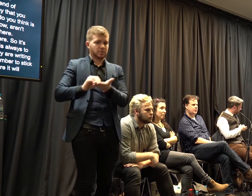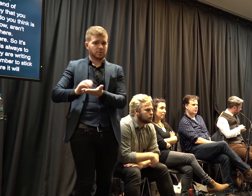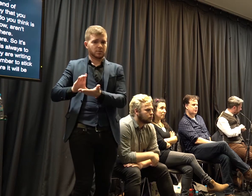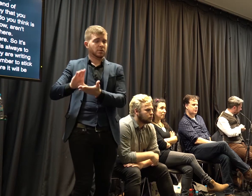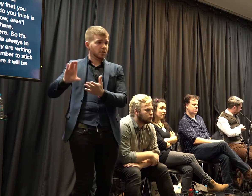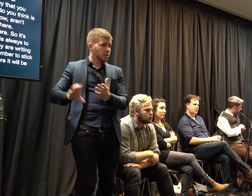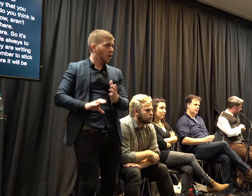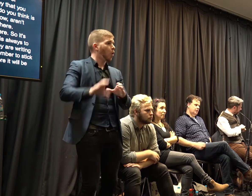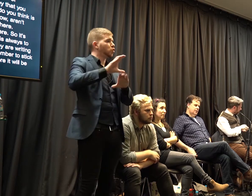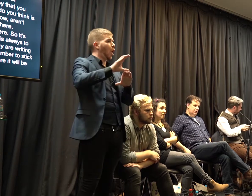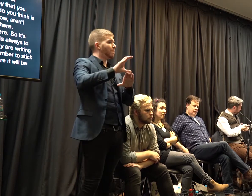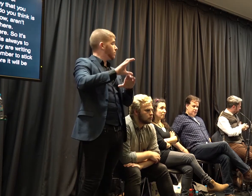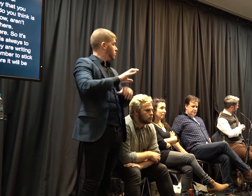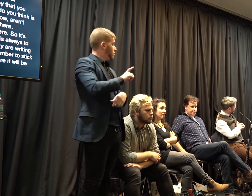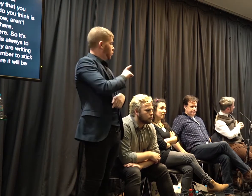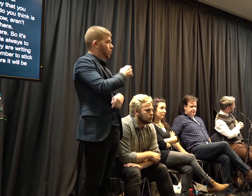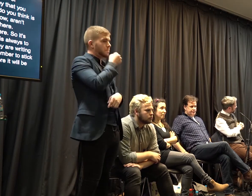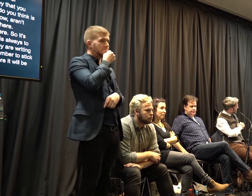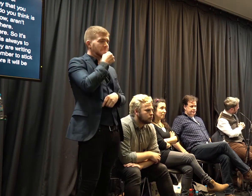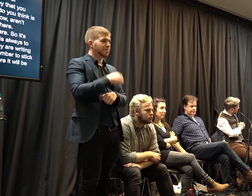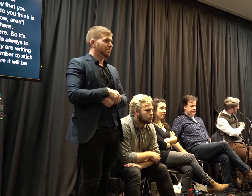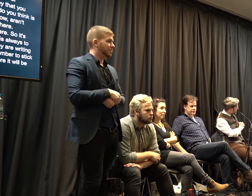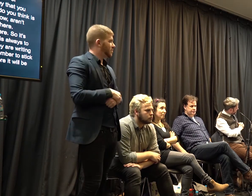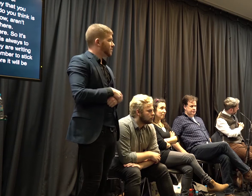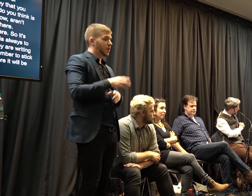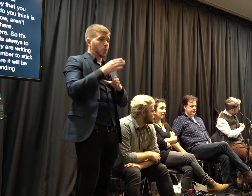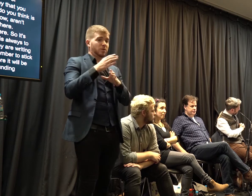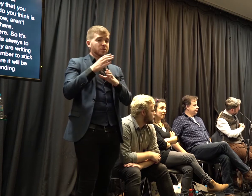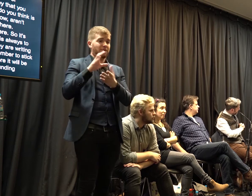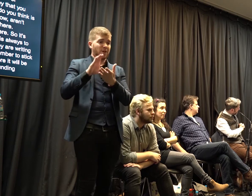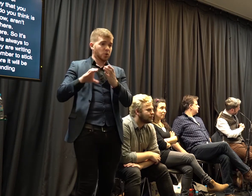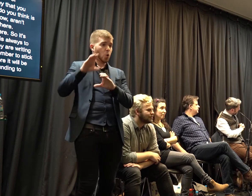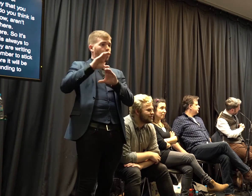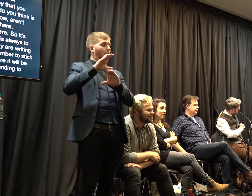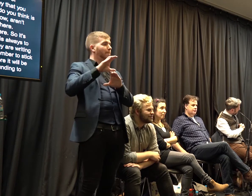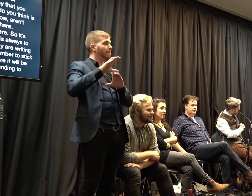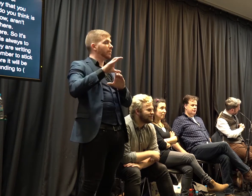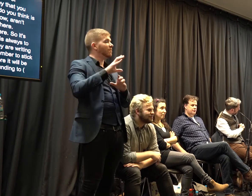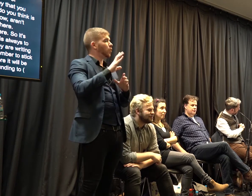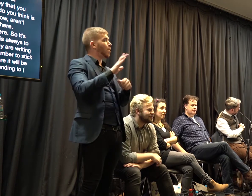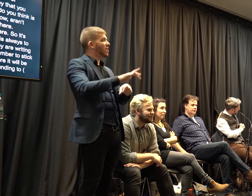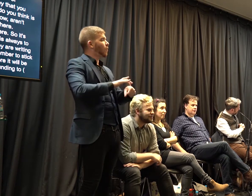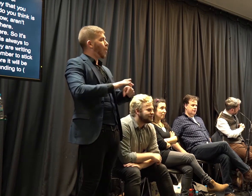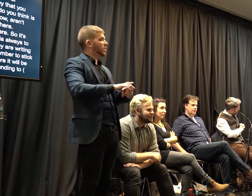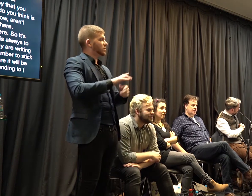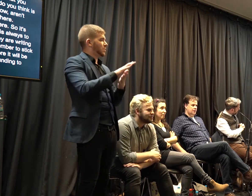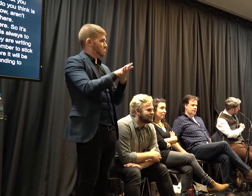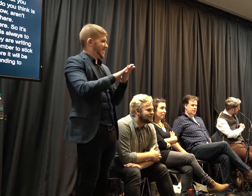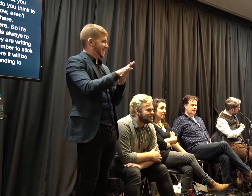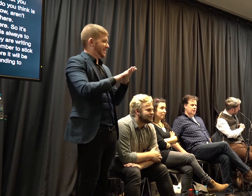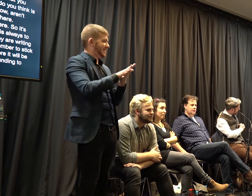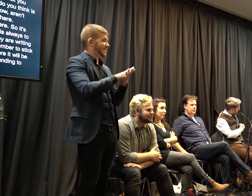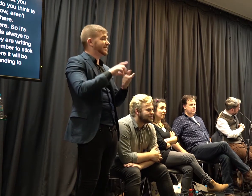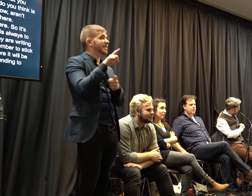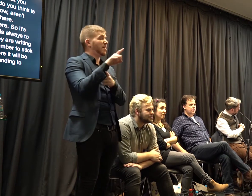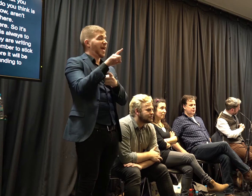when they get their funding put on that too, put on the performance in the first place, then